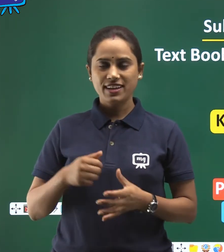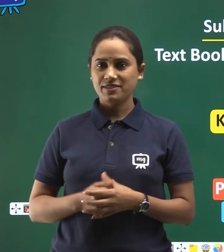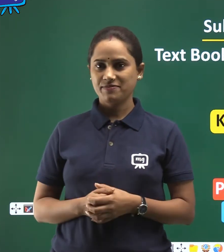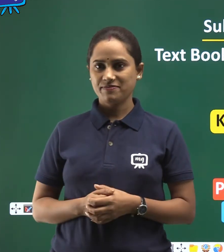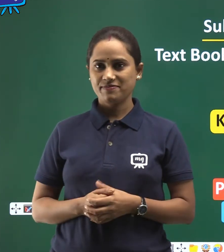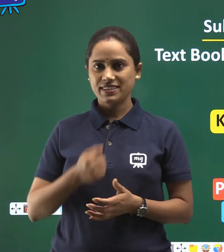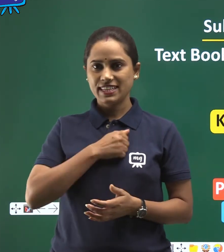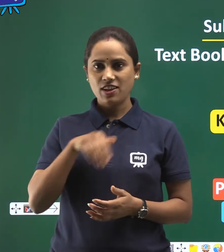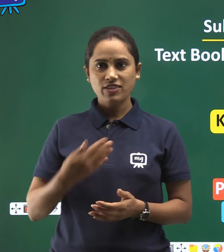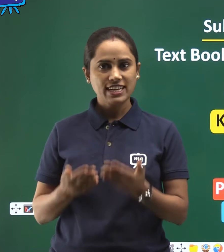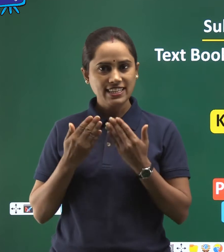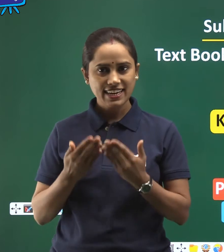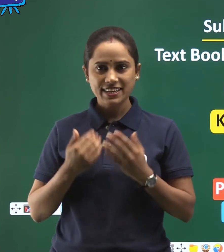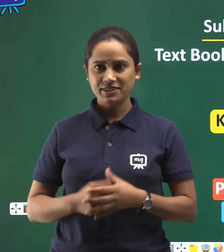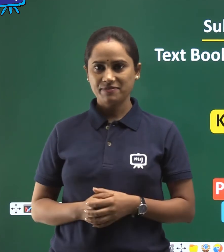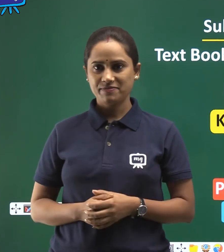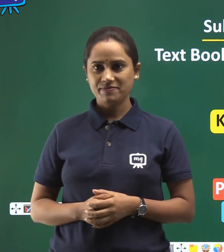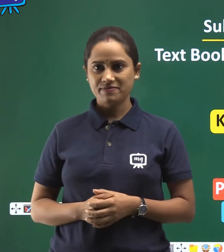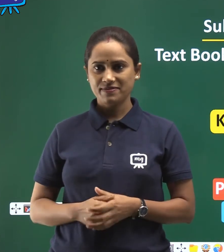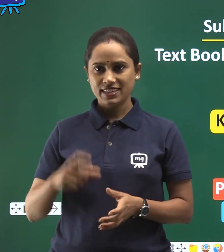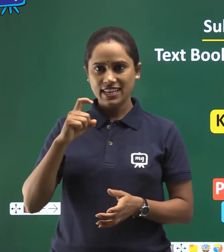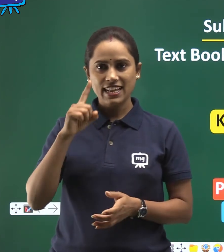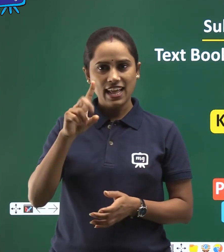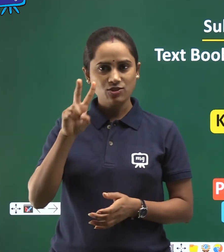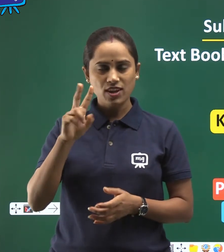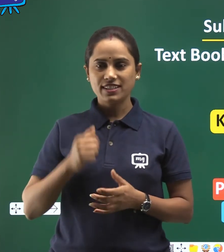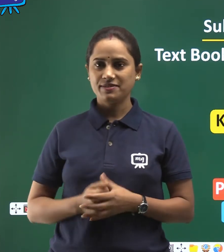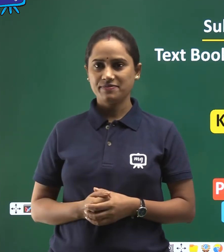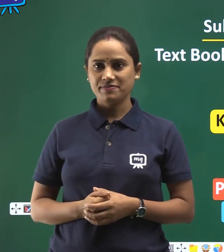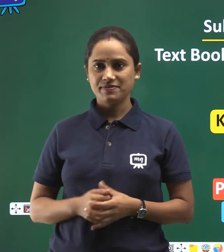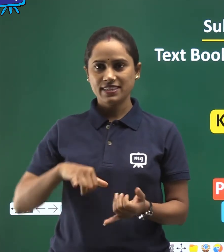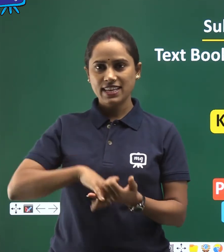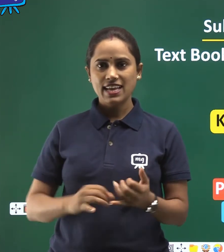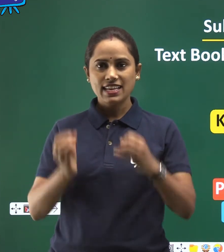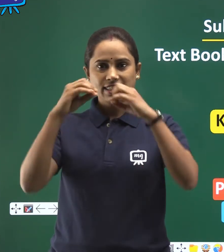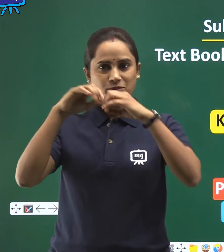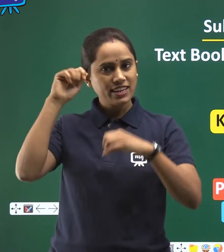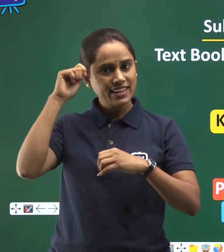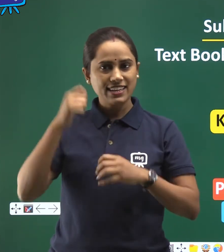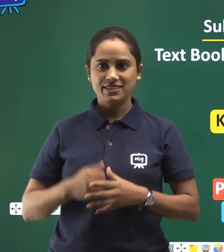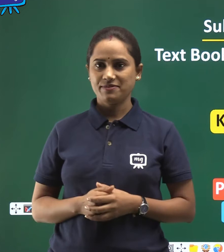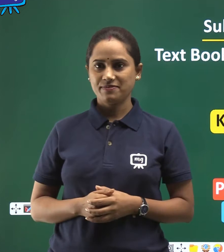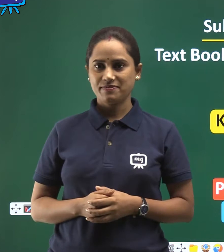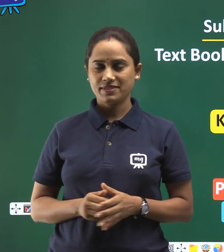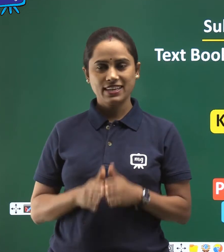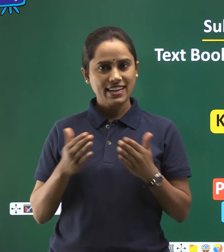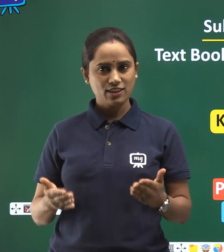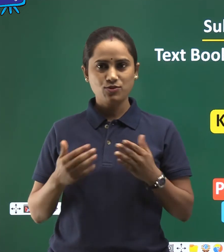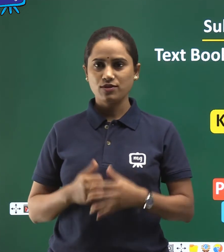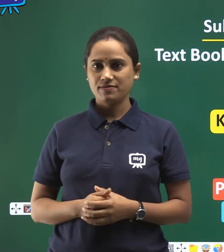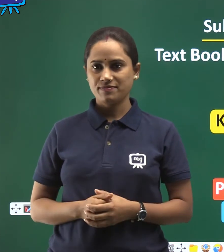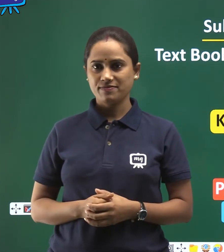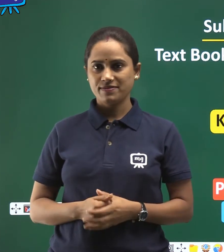Today we shall study class 12th subject English,